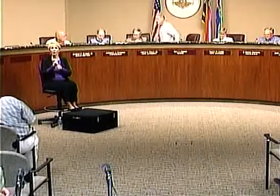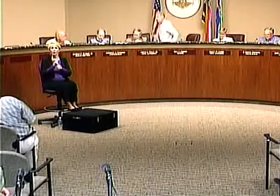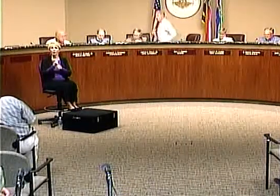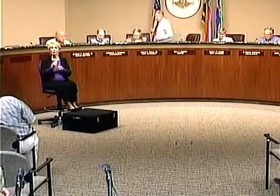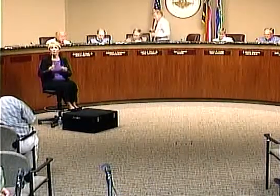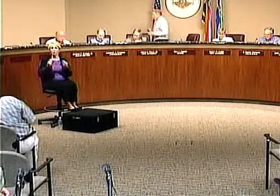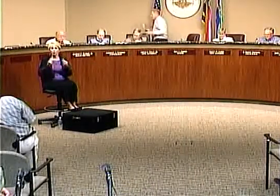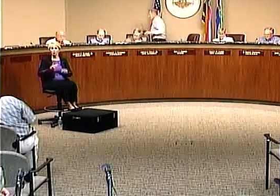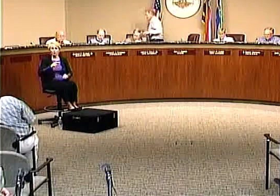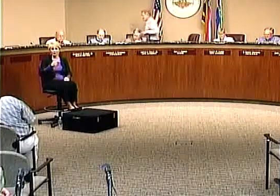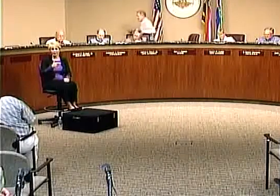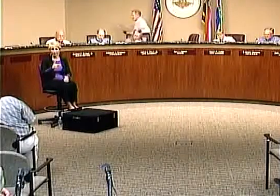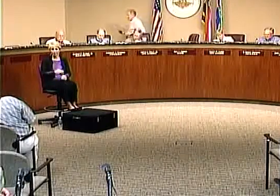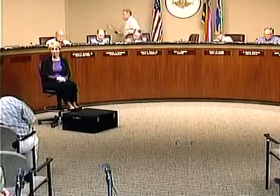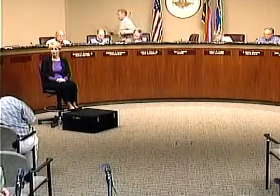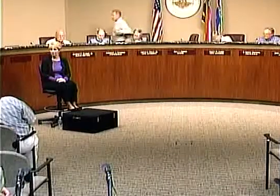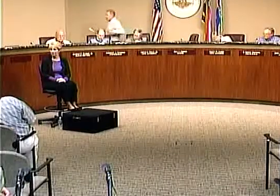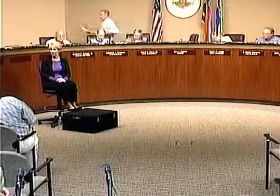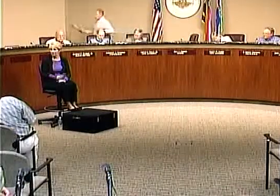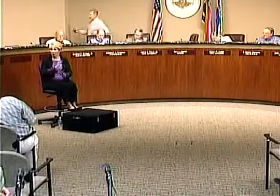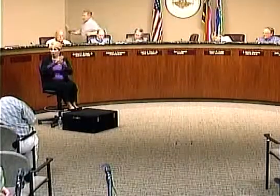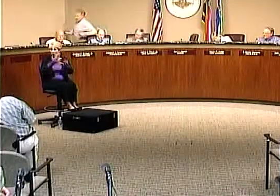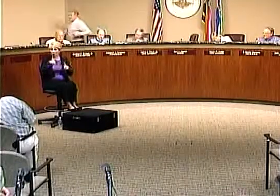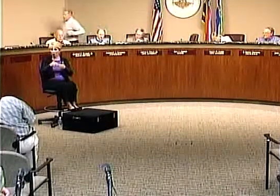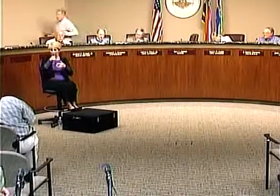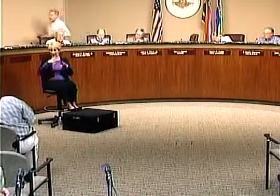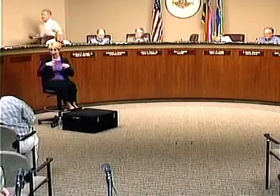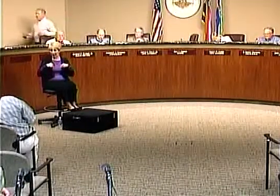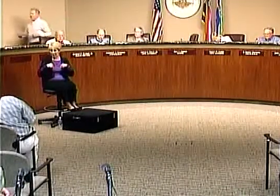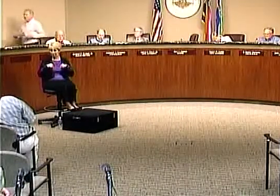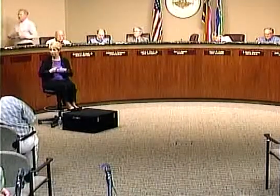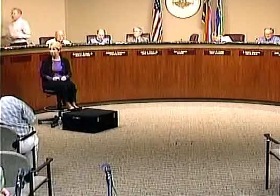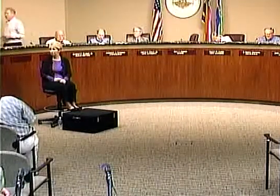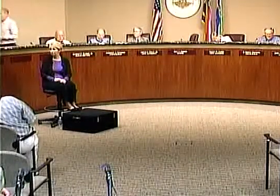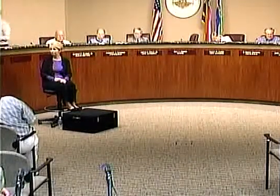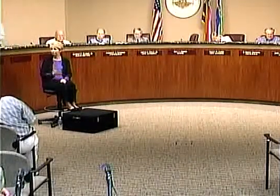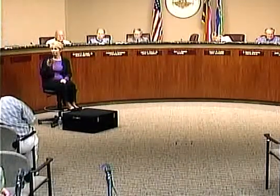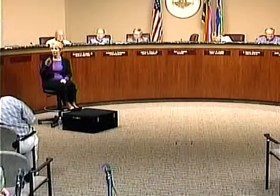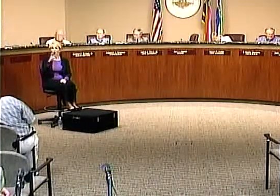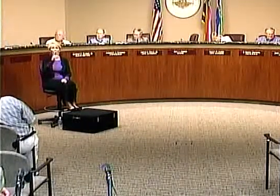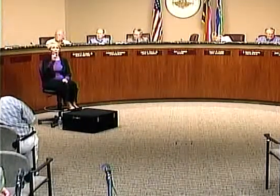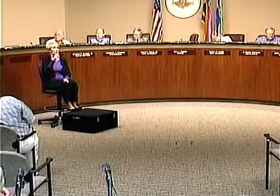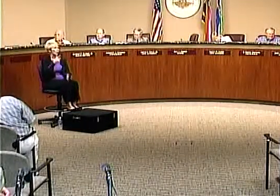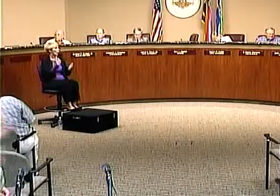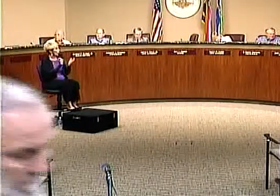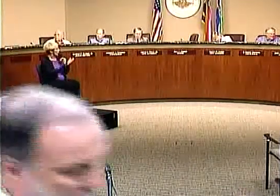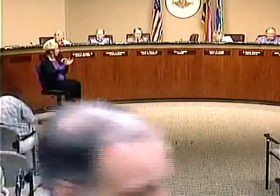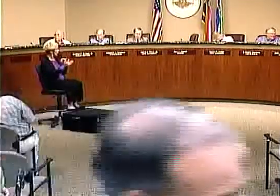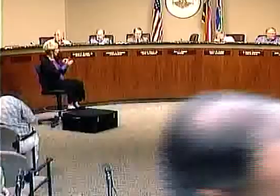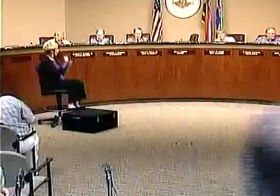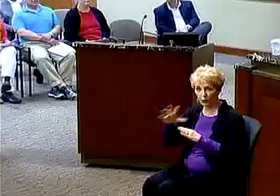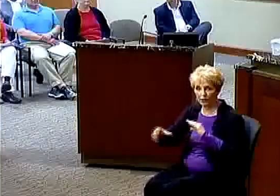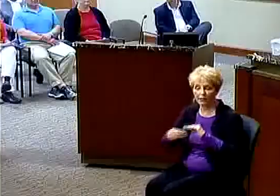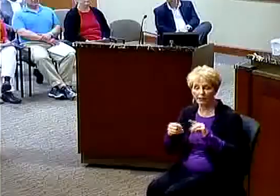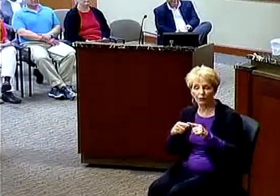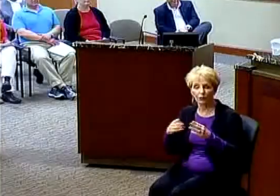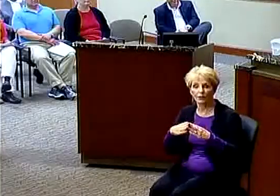motion. Second. All in favor say aye. Aye. Brad. Brad is a new addition to our city